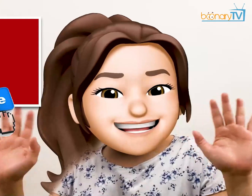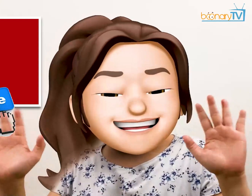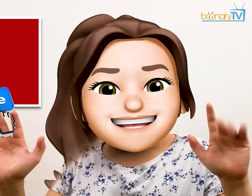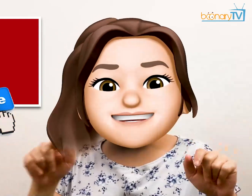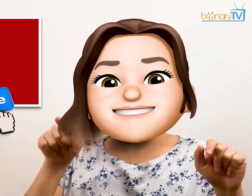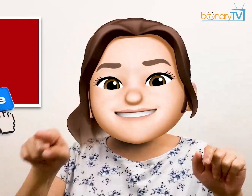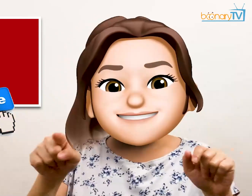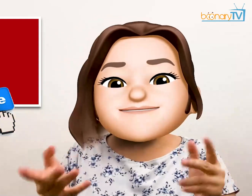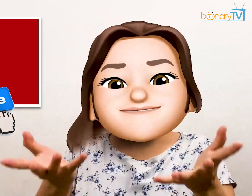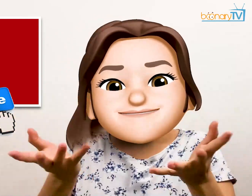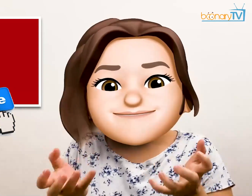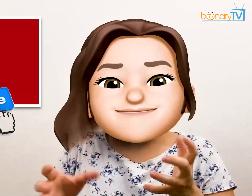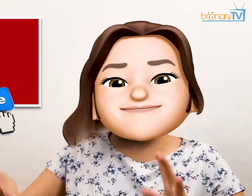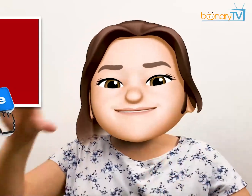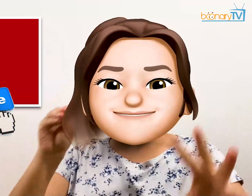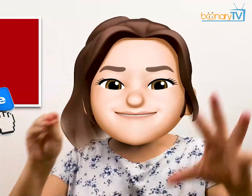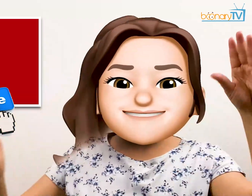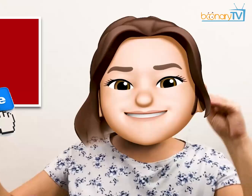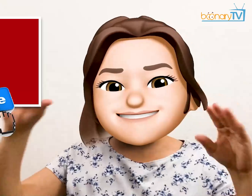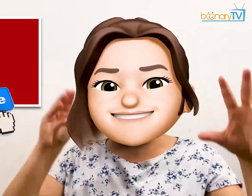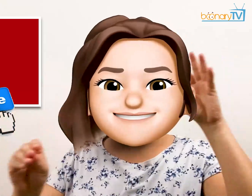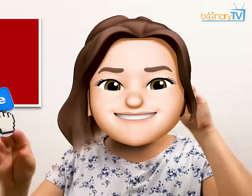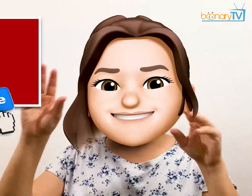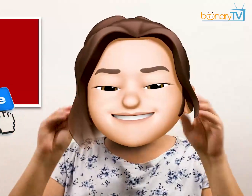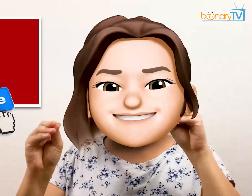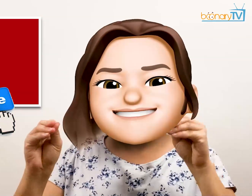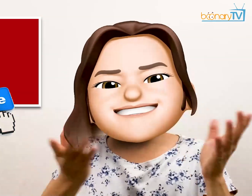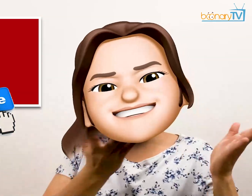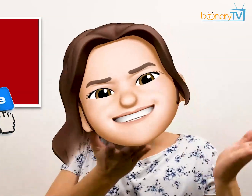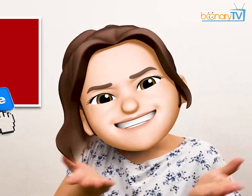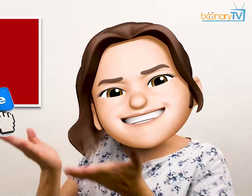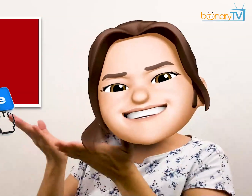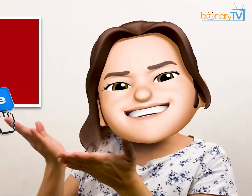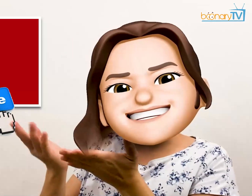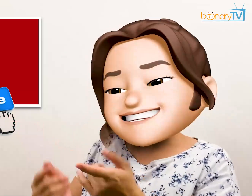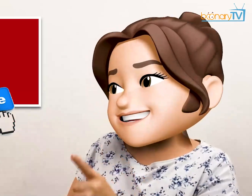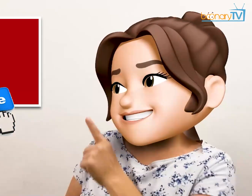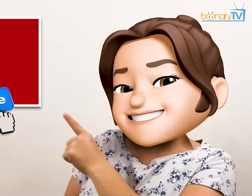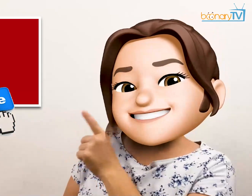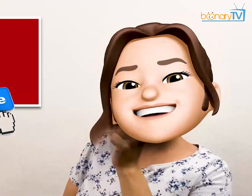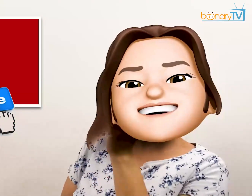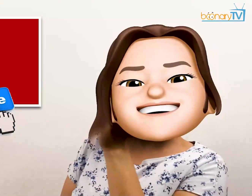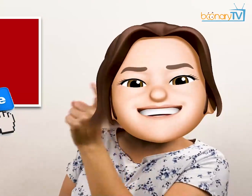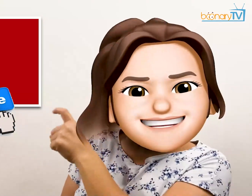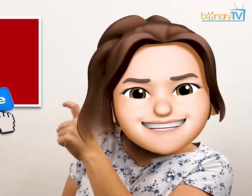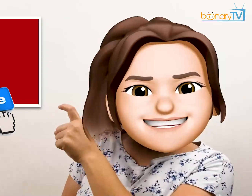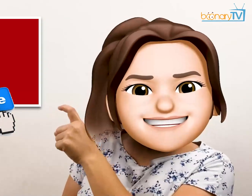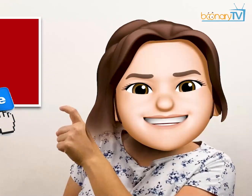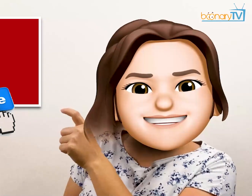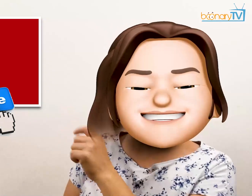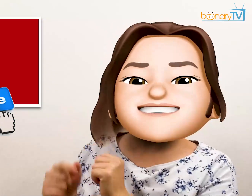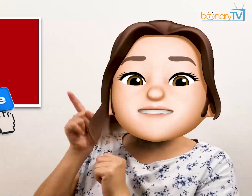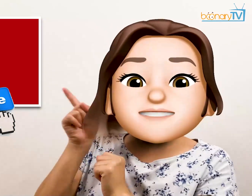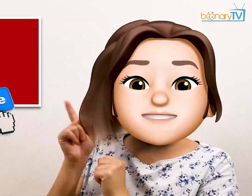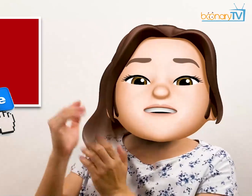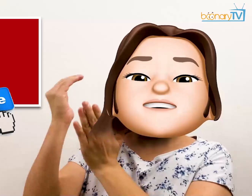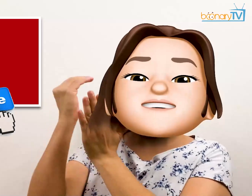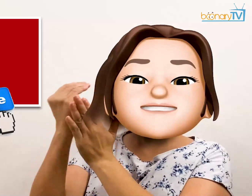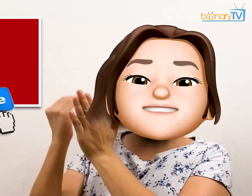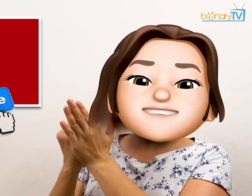Who are really intelligent? Who are really intelligent? Who are really intelligent? Who are very